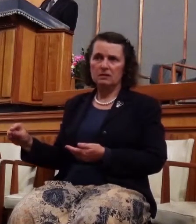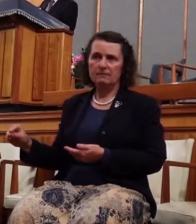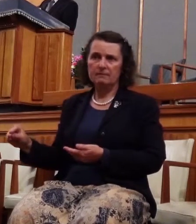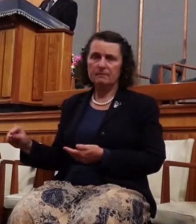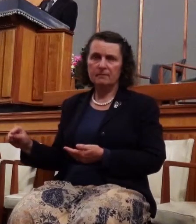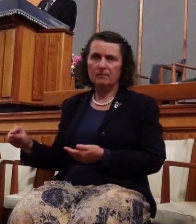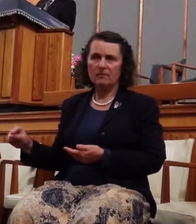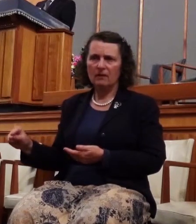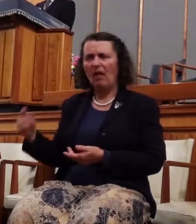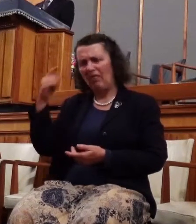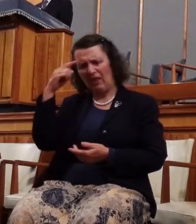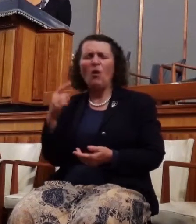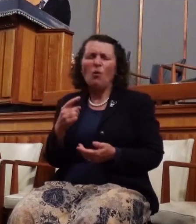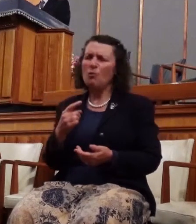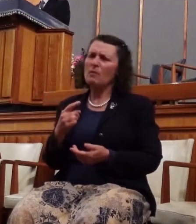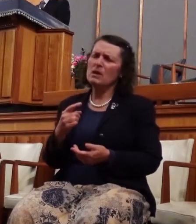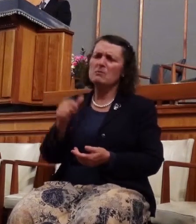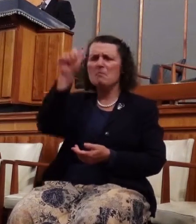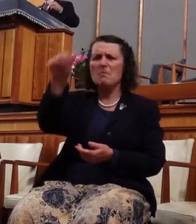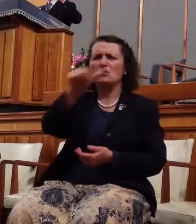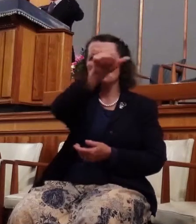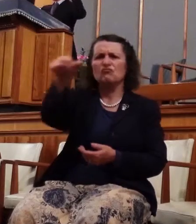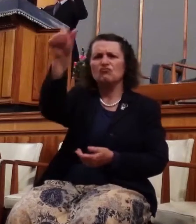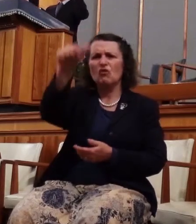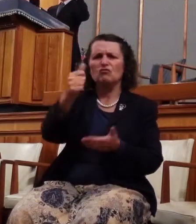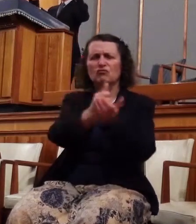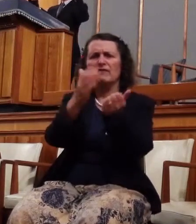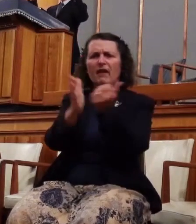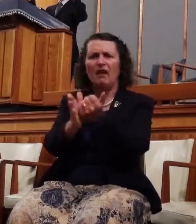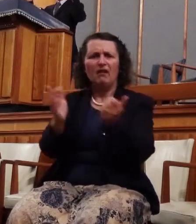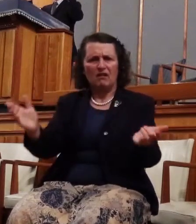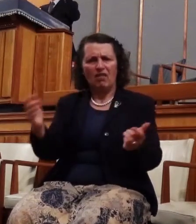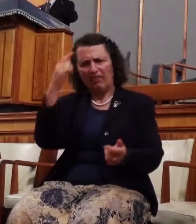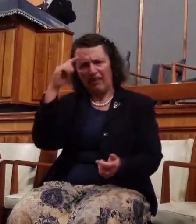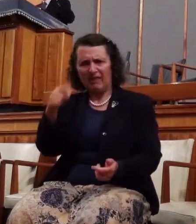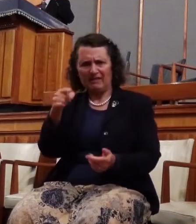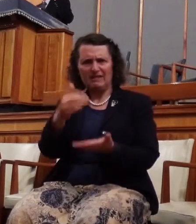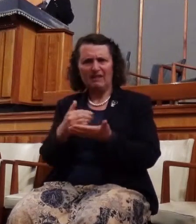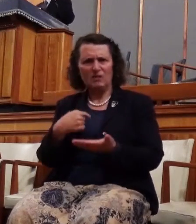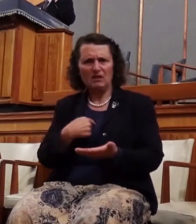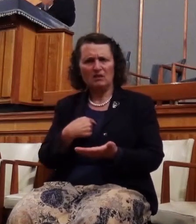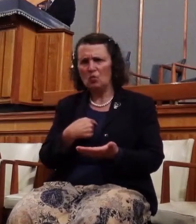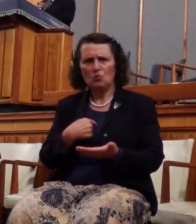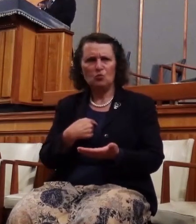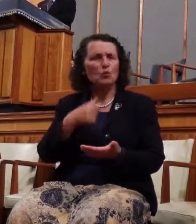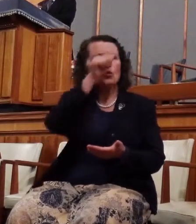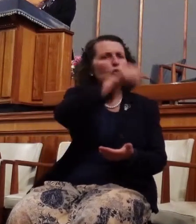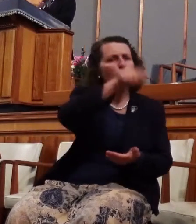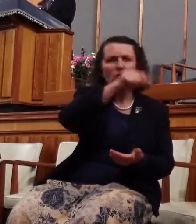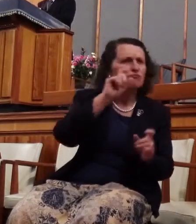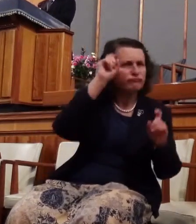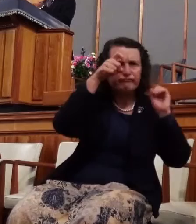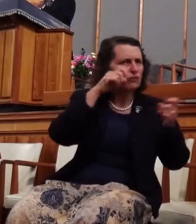being crucified on a cross. Oh, this is beyond our understanding. But we understand it because God